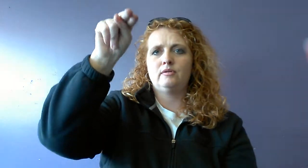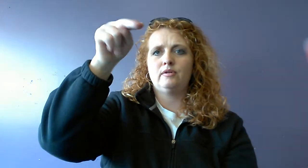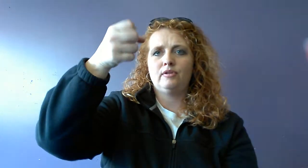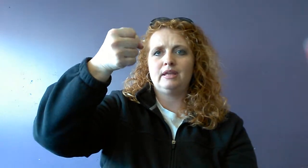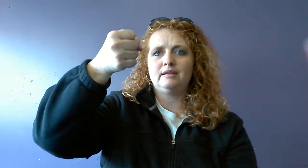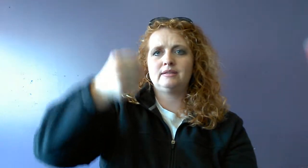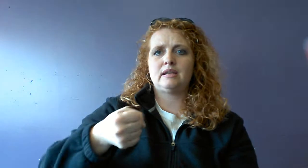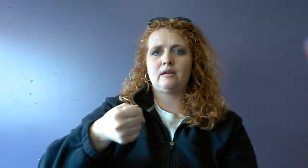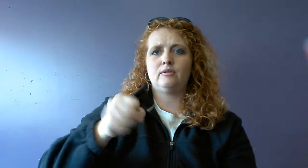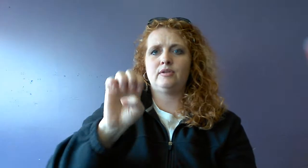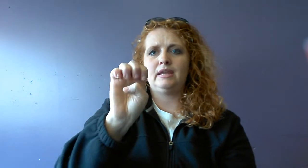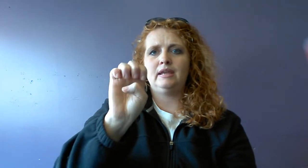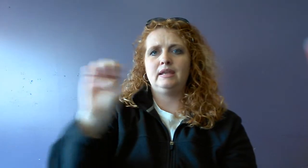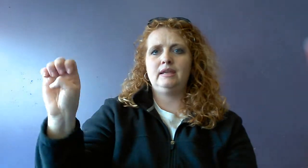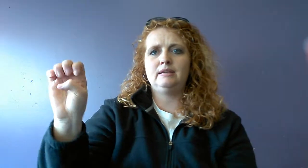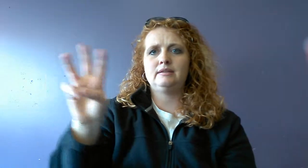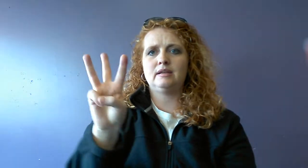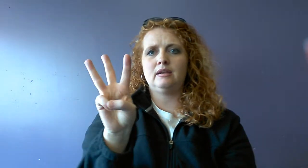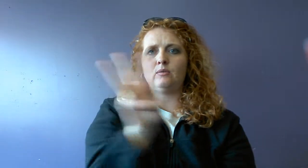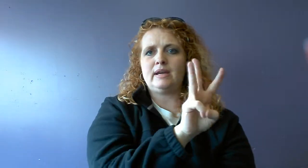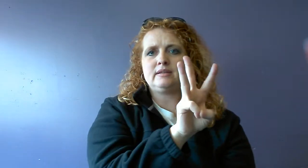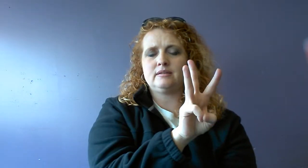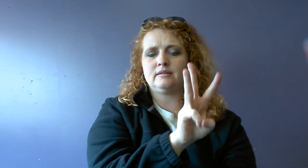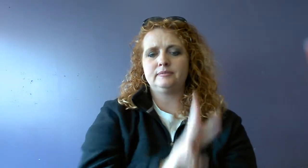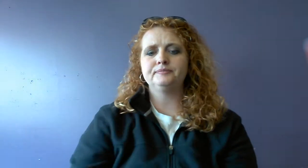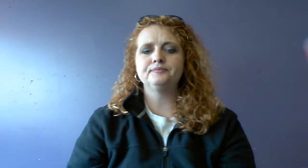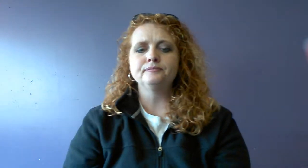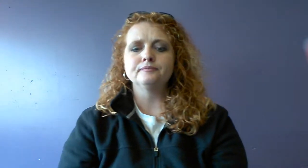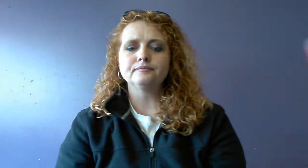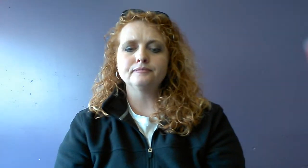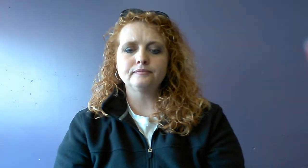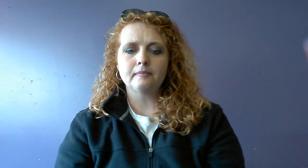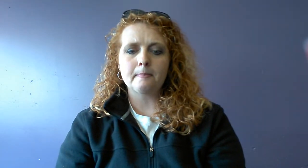North, south, east, and west.